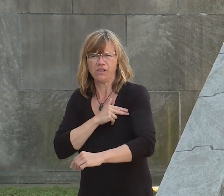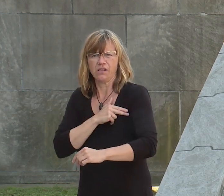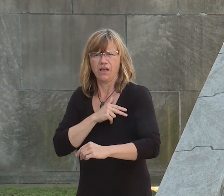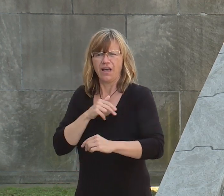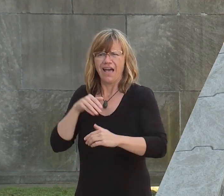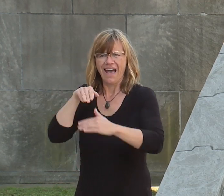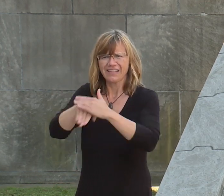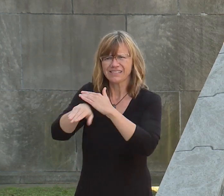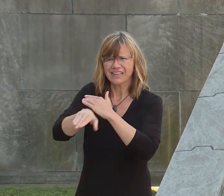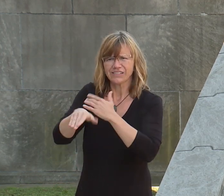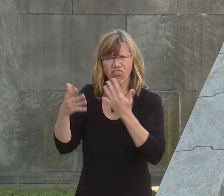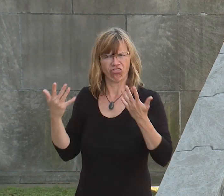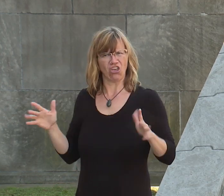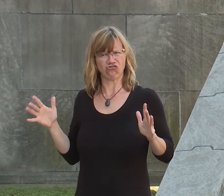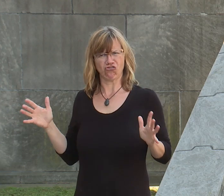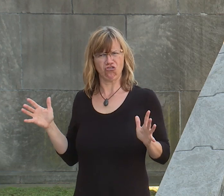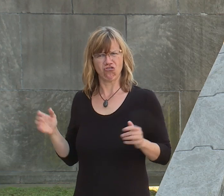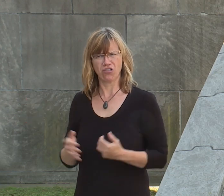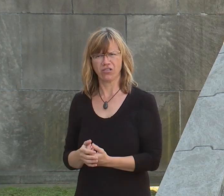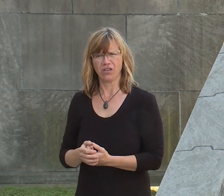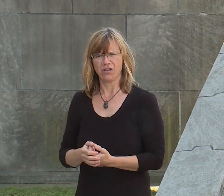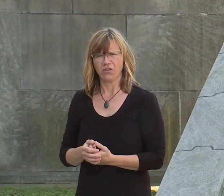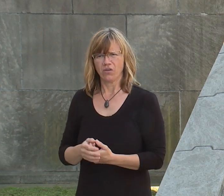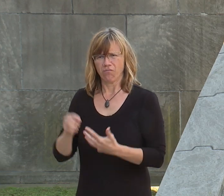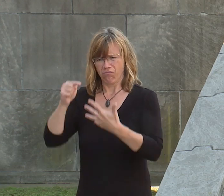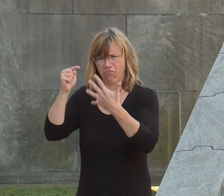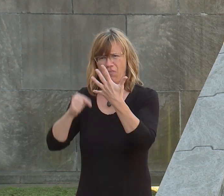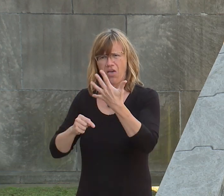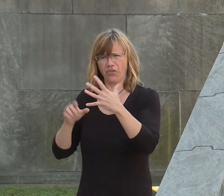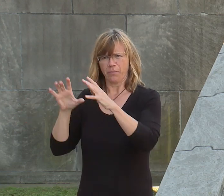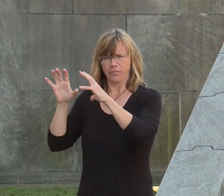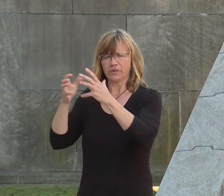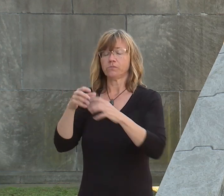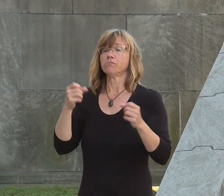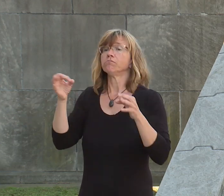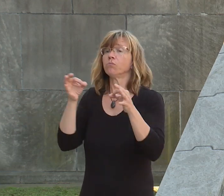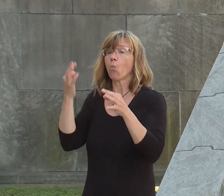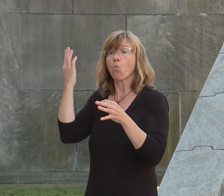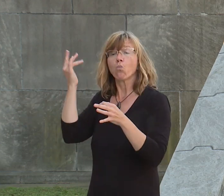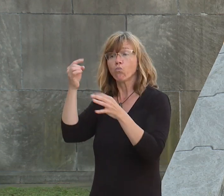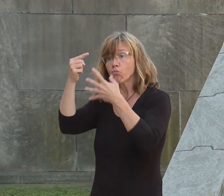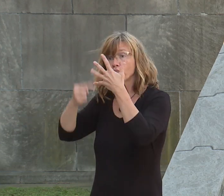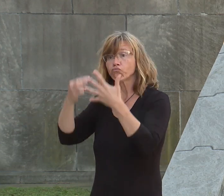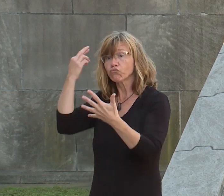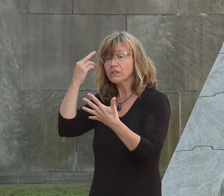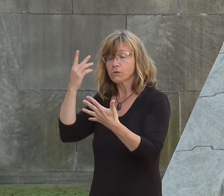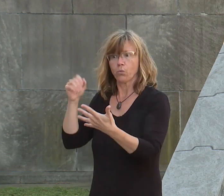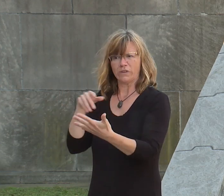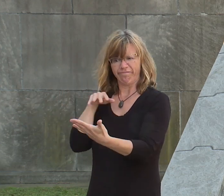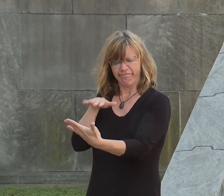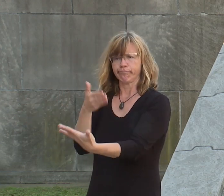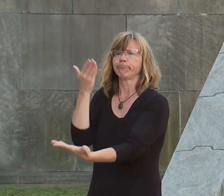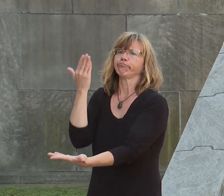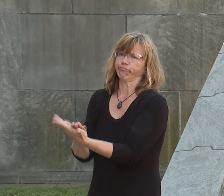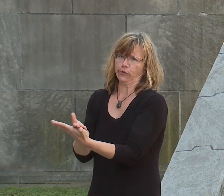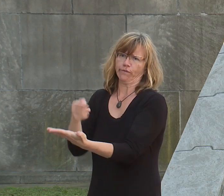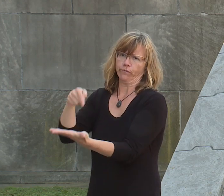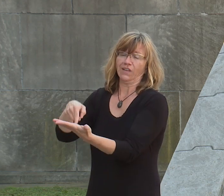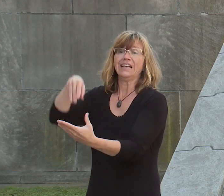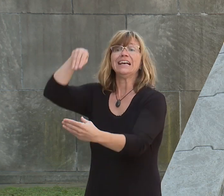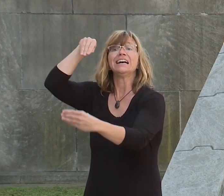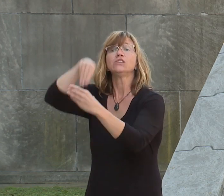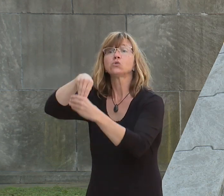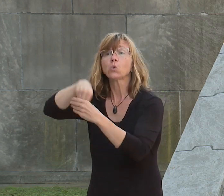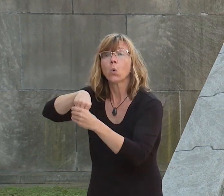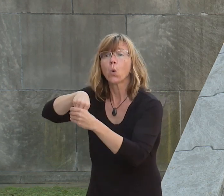and I think that we said it very clear today. We know that indoors, right? We know that the patches of the virus is a lot more